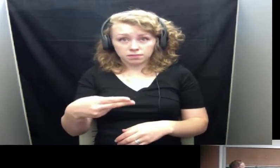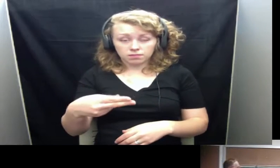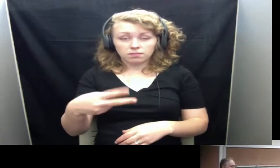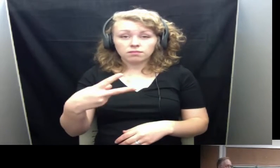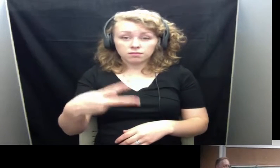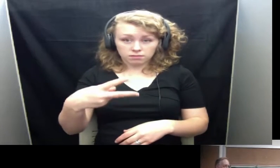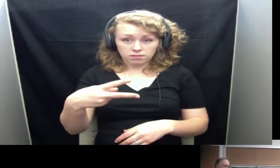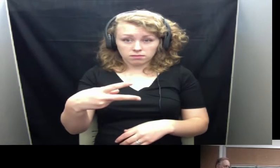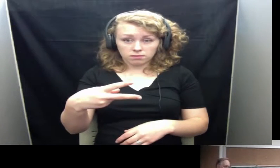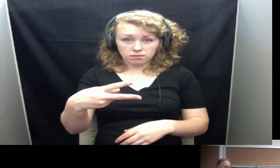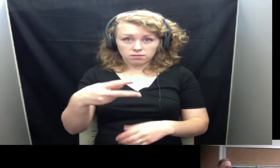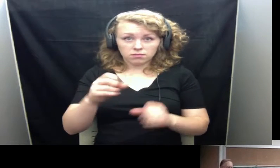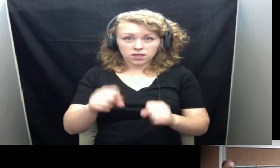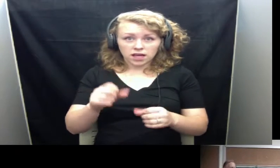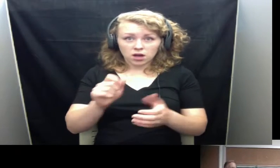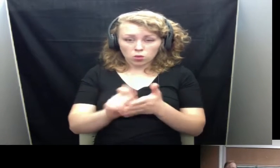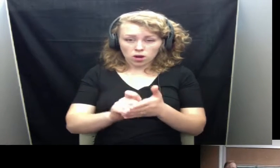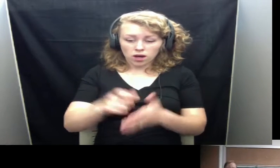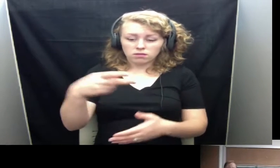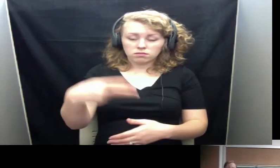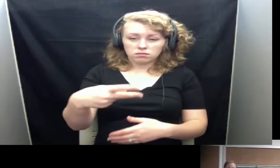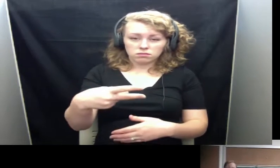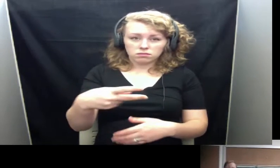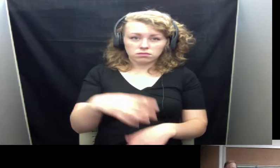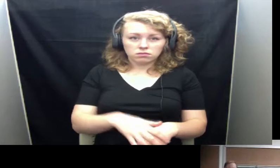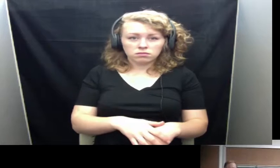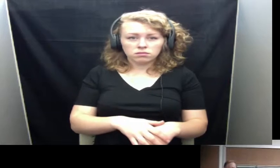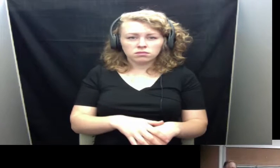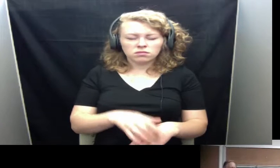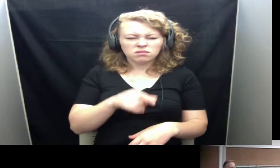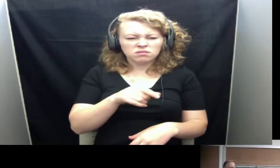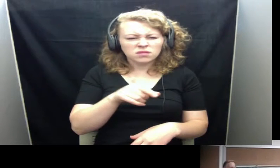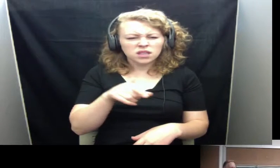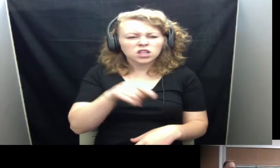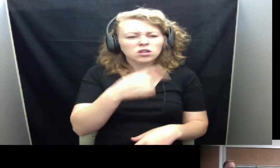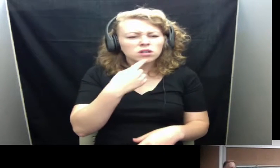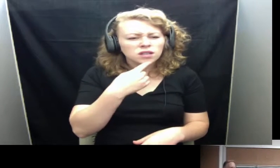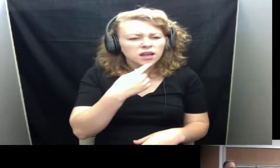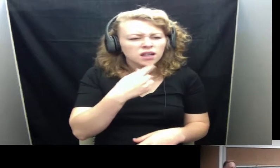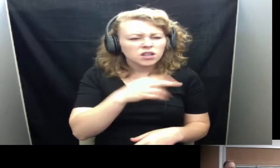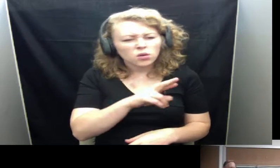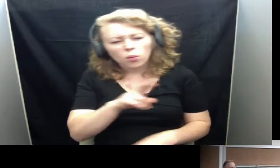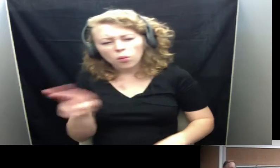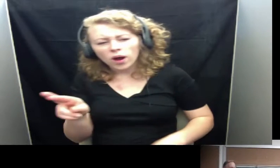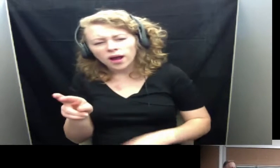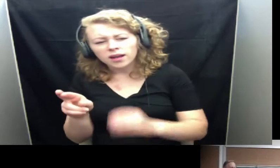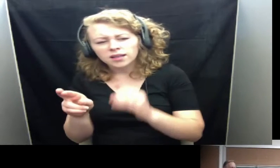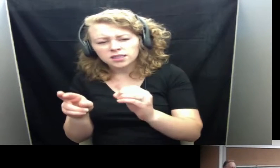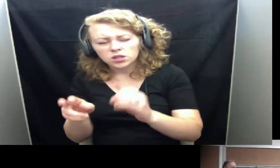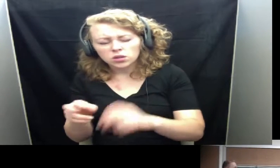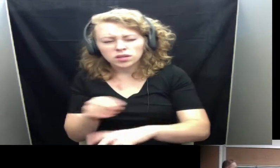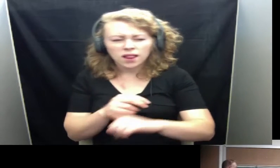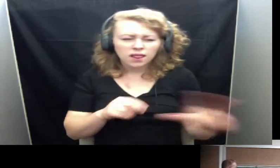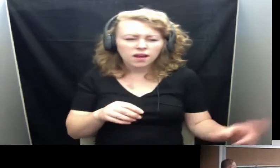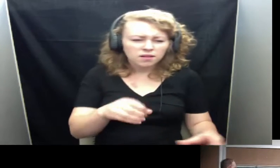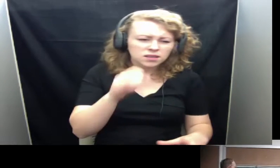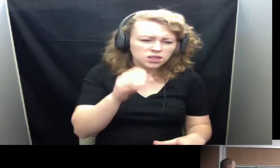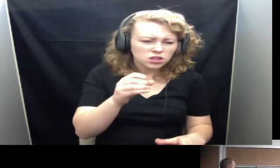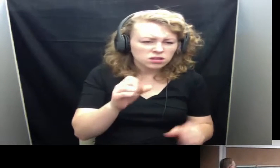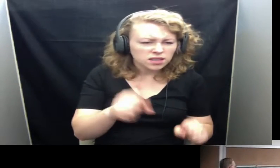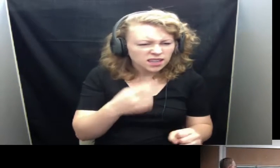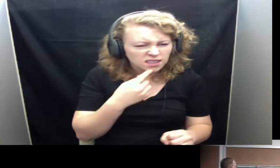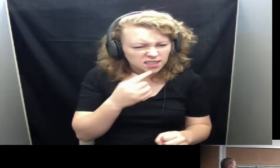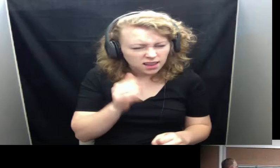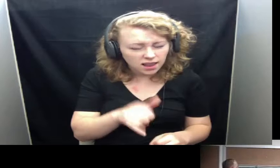And can you use to the right of and to the left of like you did earlier? No, but it's closer to 0. It's closer to